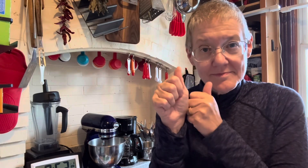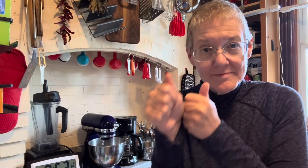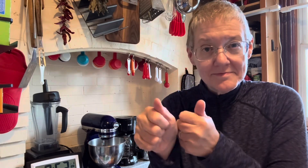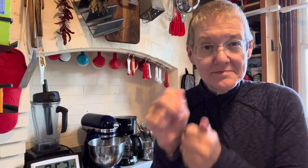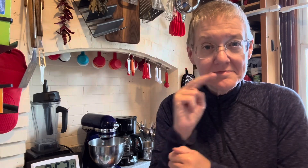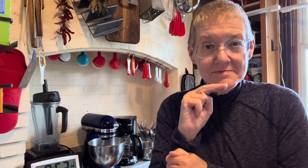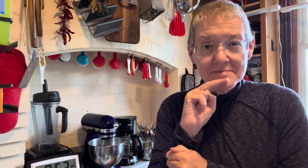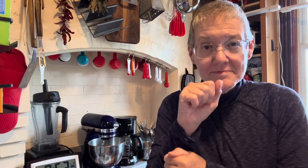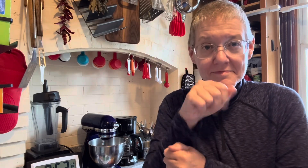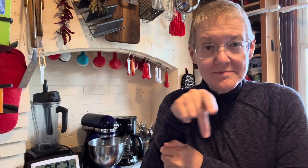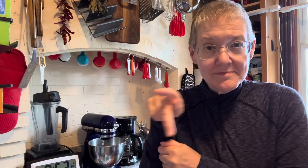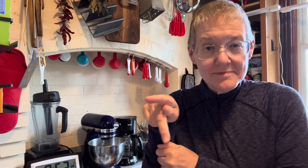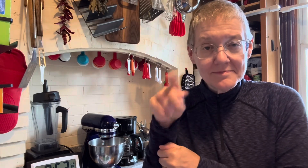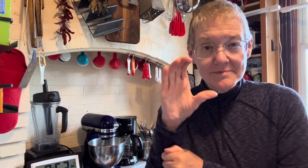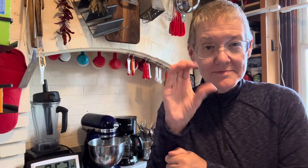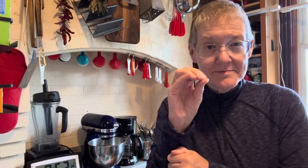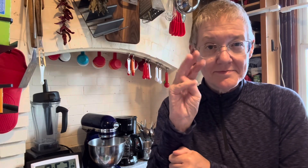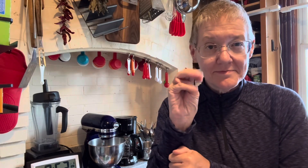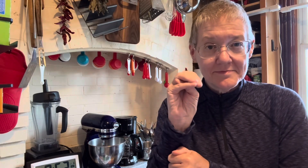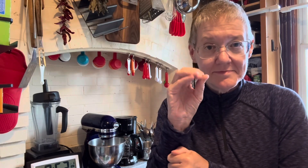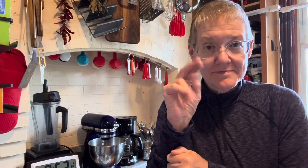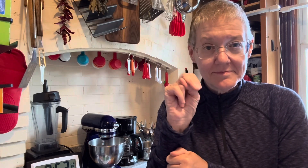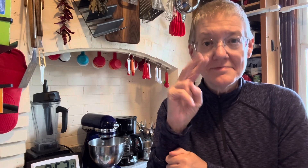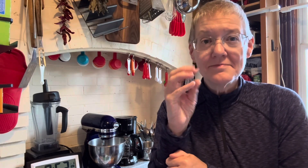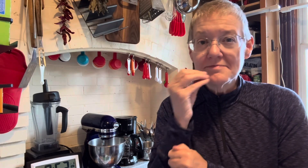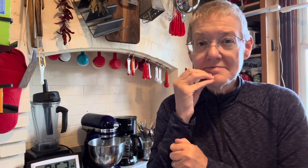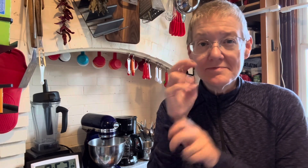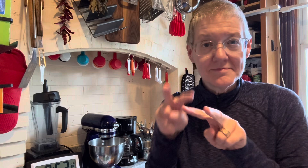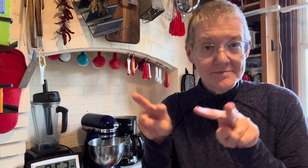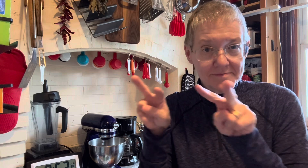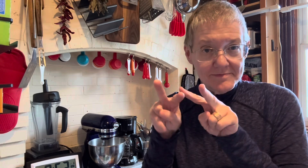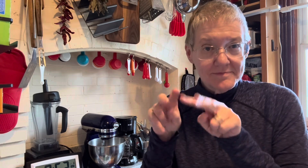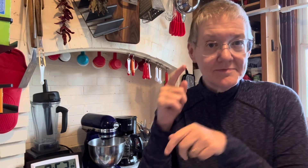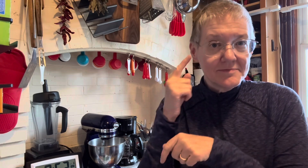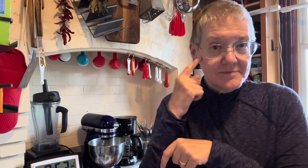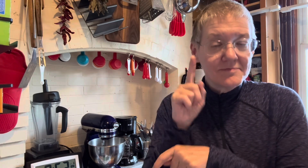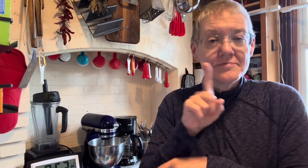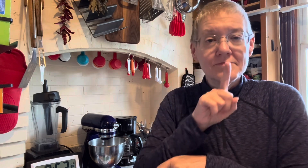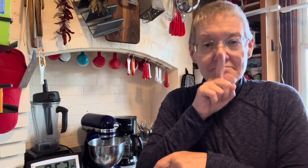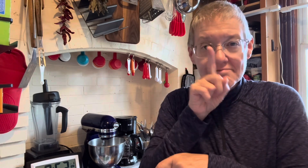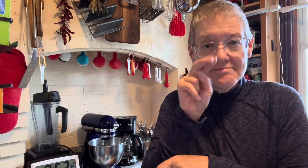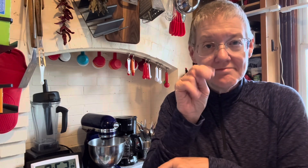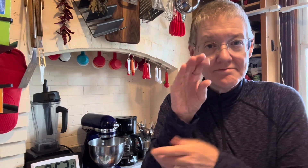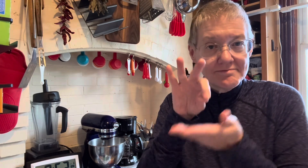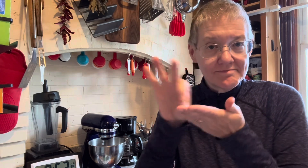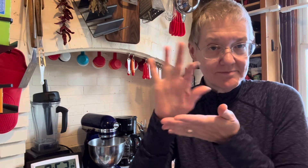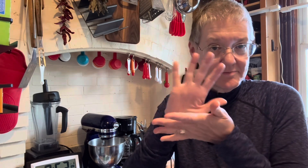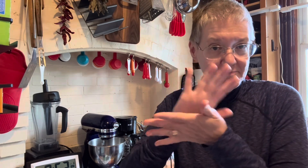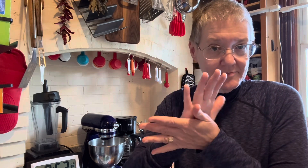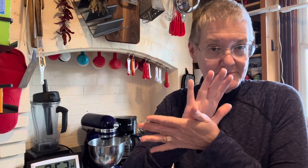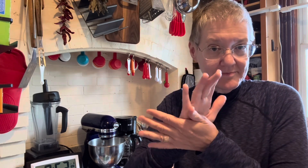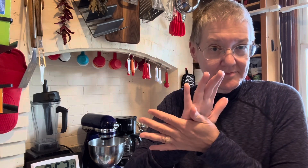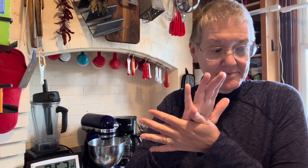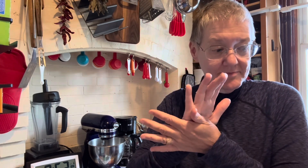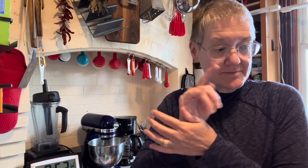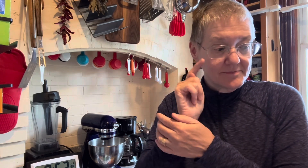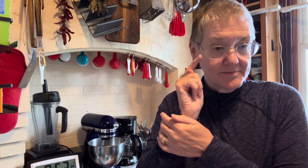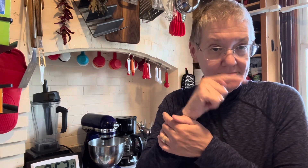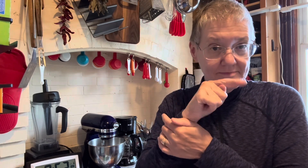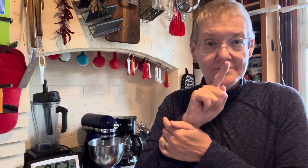can put down 0. They can round down. So follow like the Carb Manager app and look for the common food value